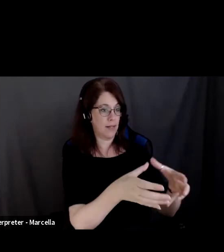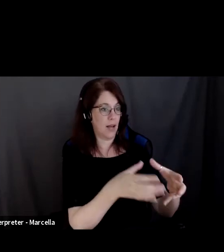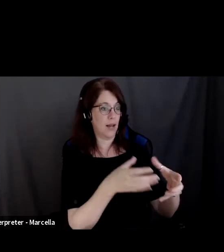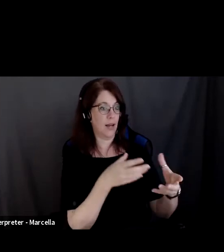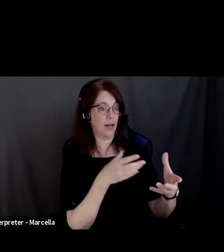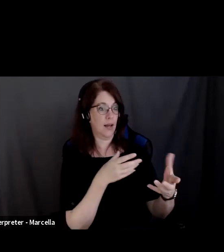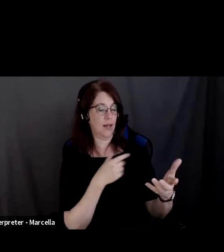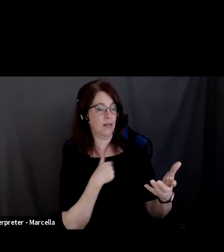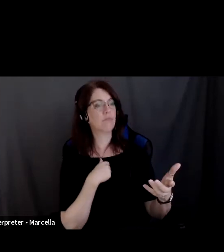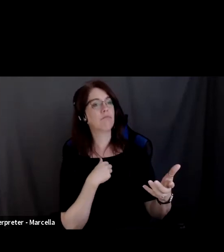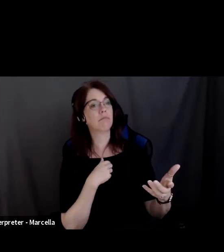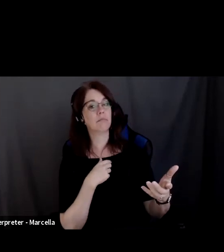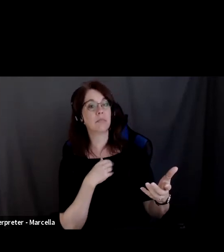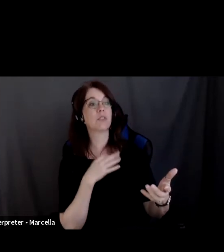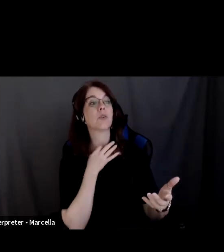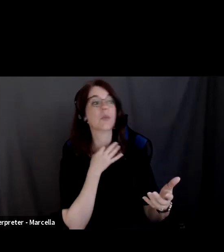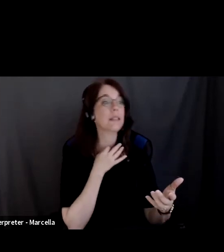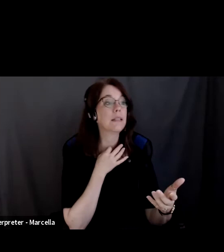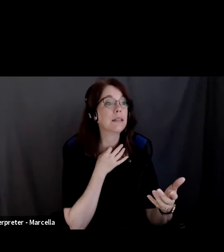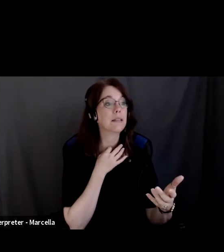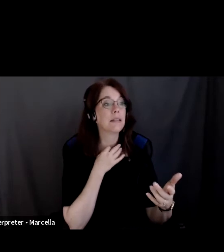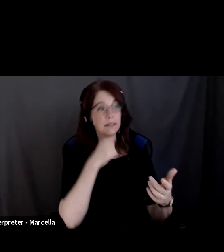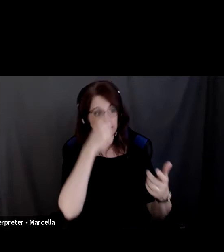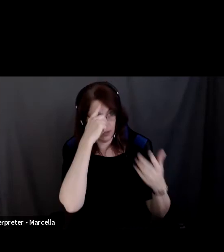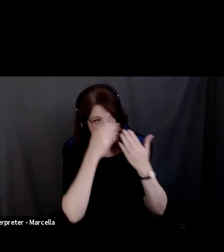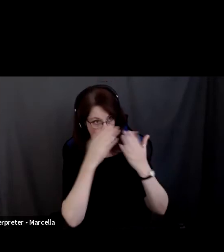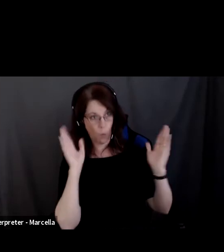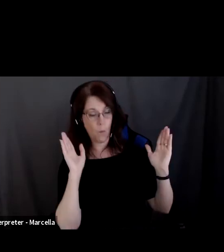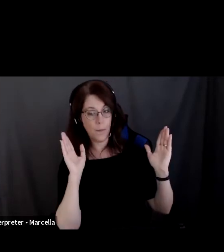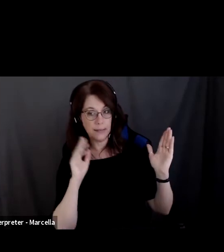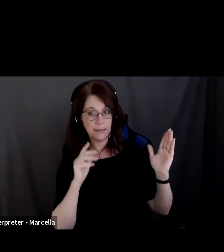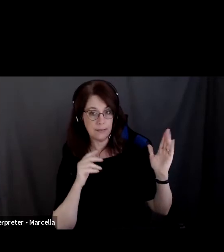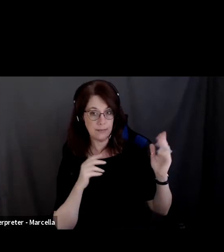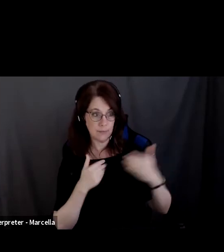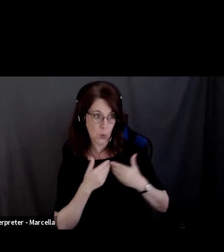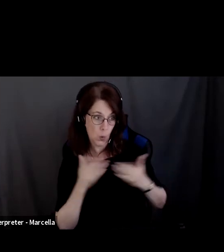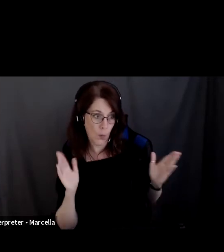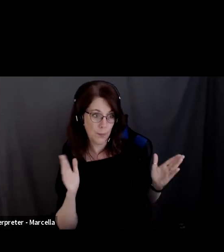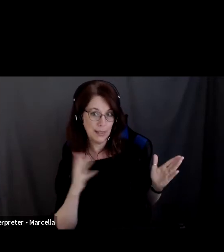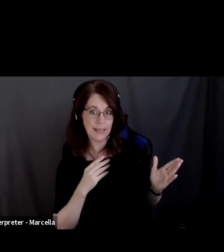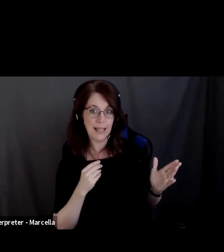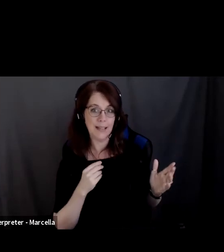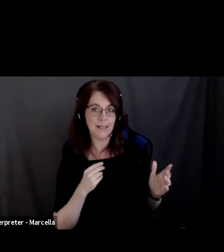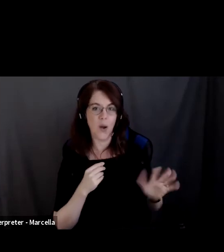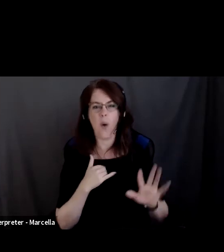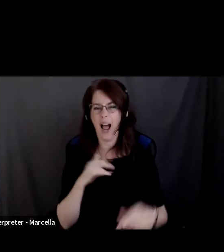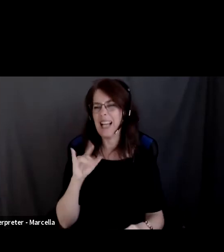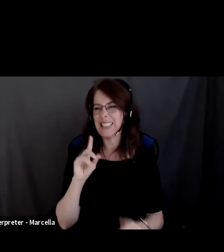some curiosity and openness, as well as I attended Mel's